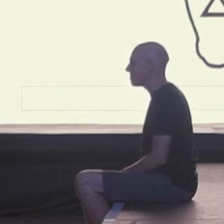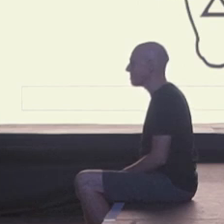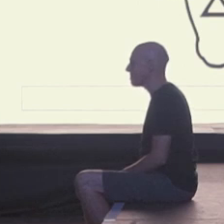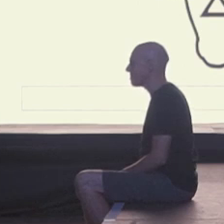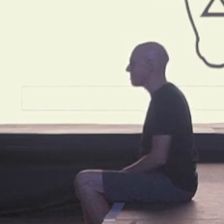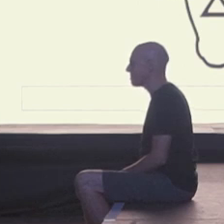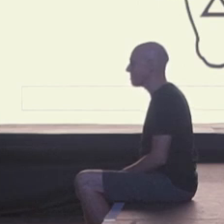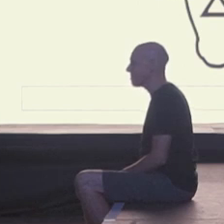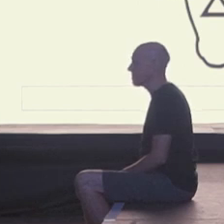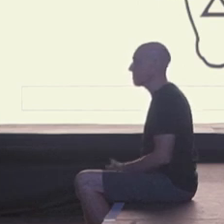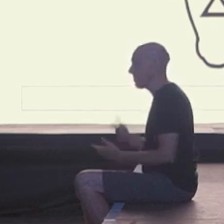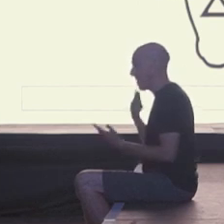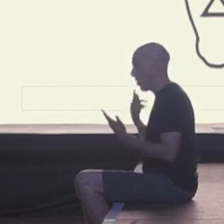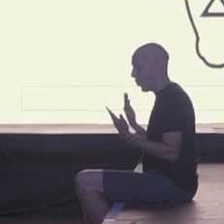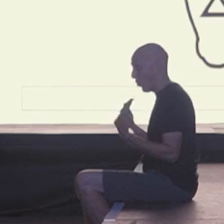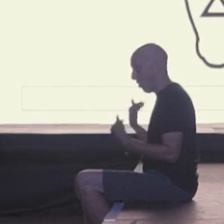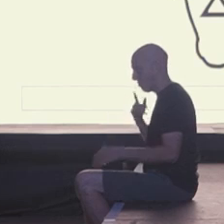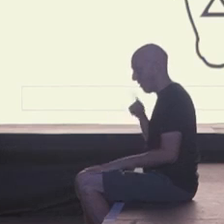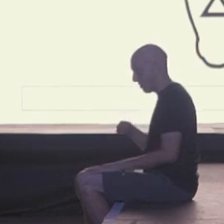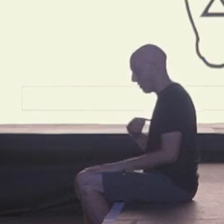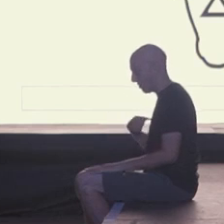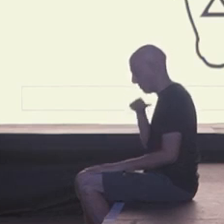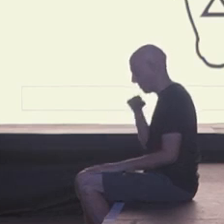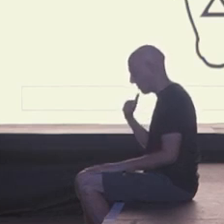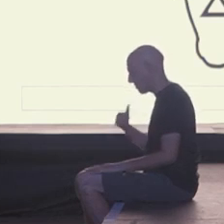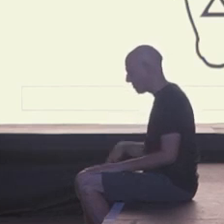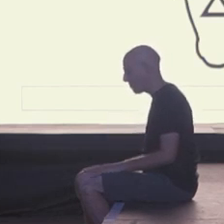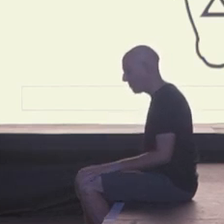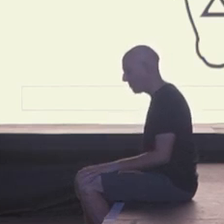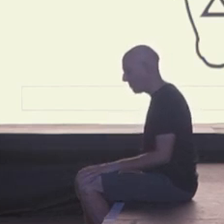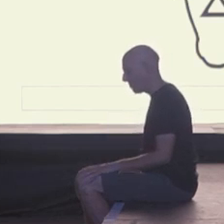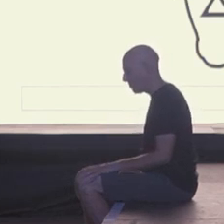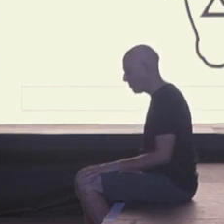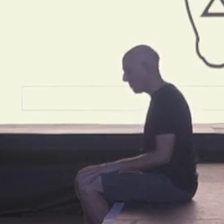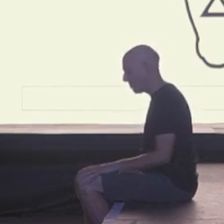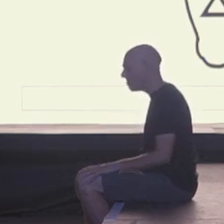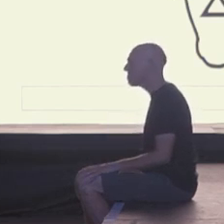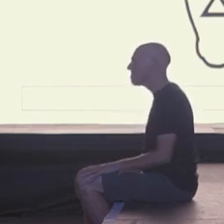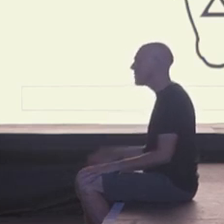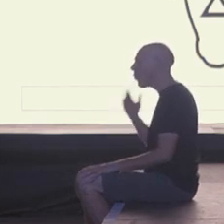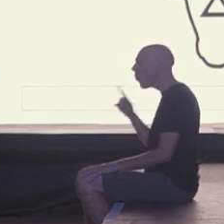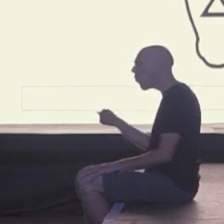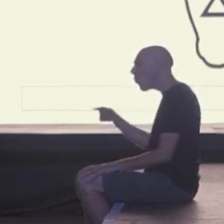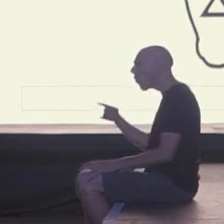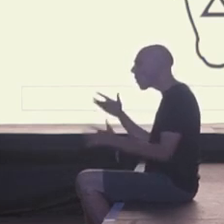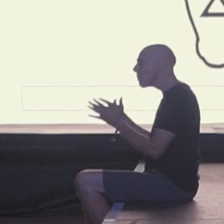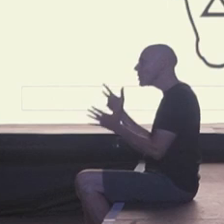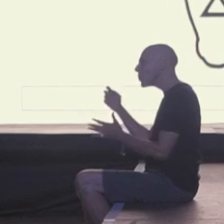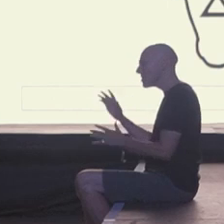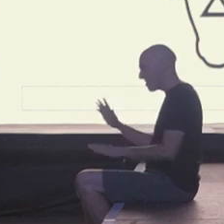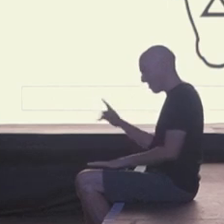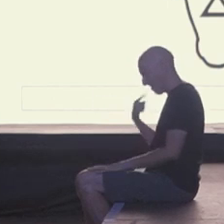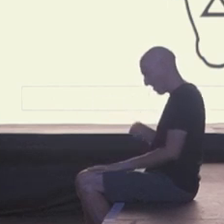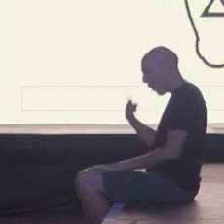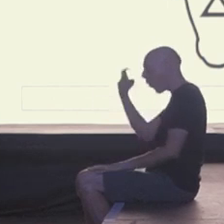a bit? Cool, I'll try and answer this. Well, yeah, we're definitely not all mid-20s. It's because of the vegan diet. We all look so young and